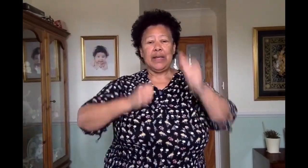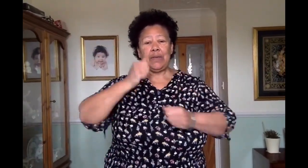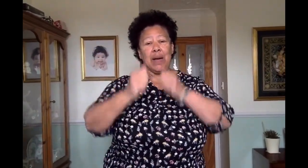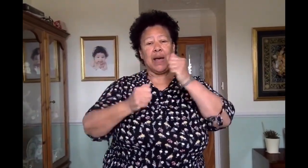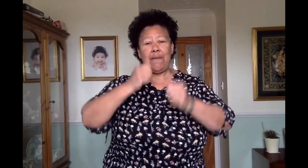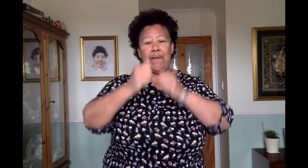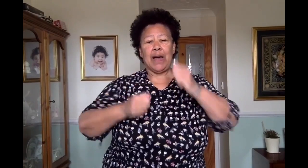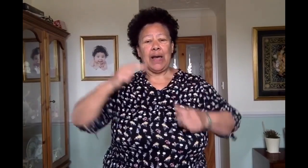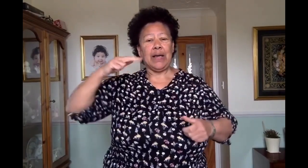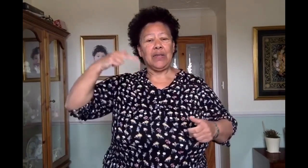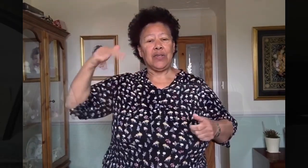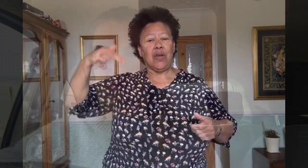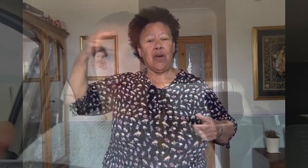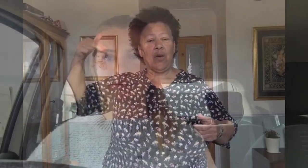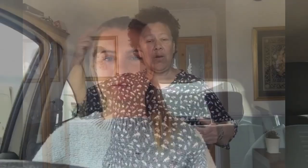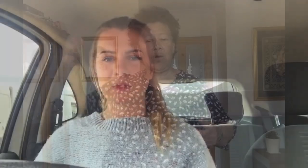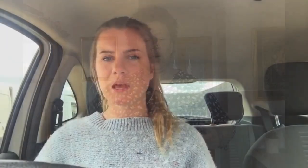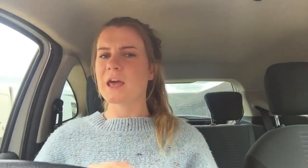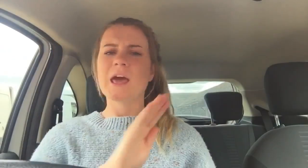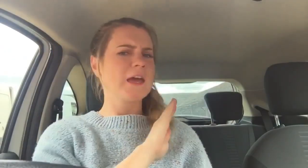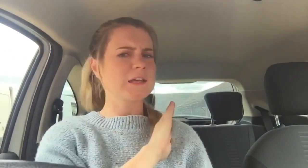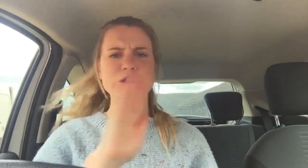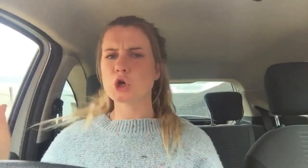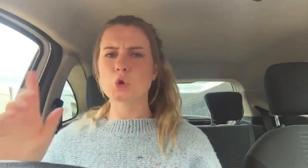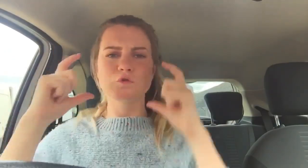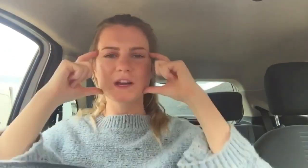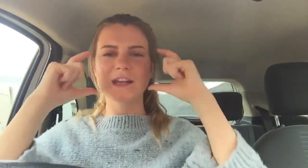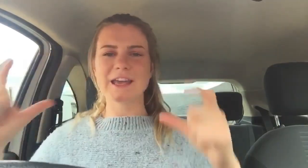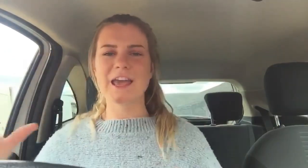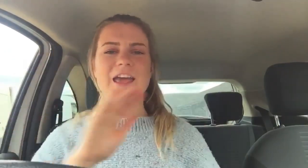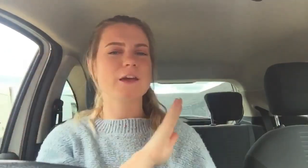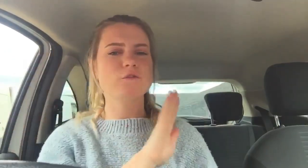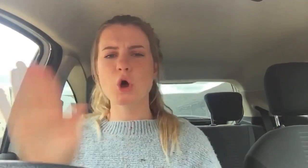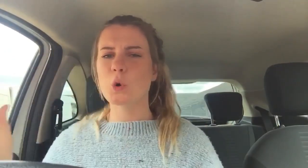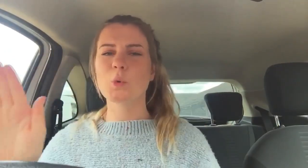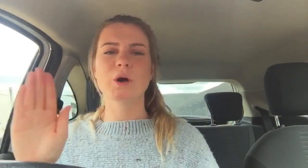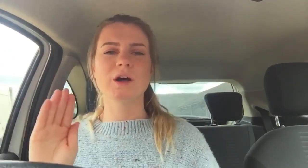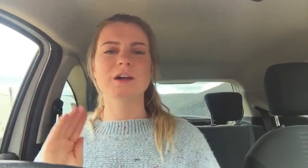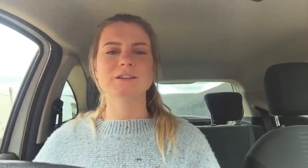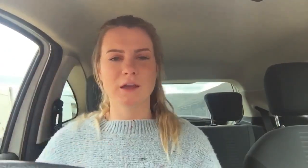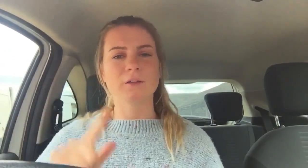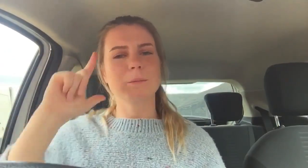my fight song. And I don't really care if nobody else